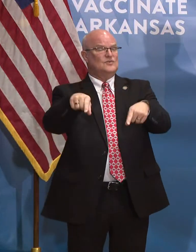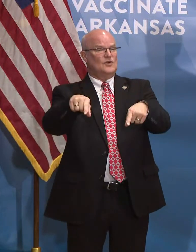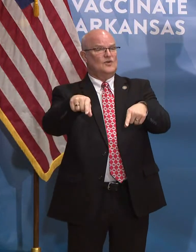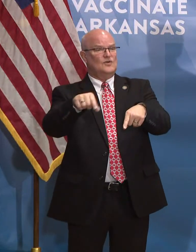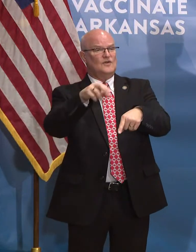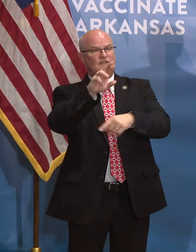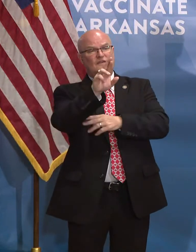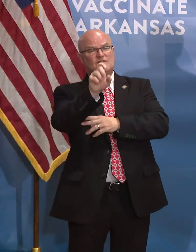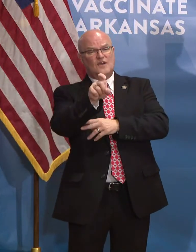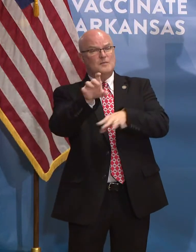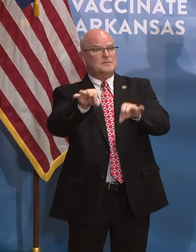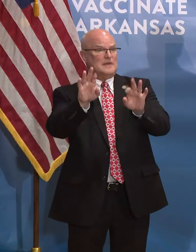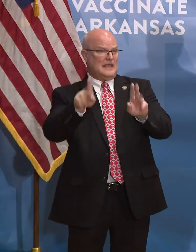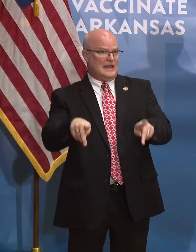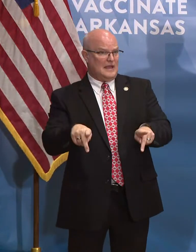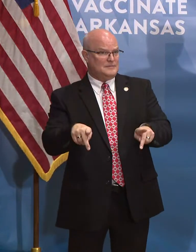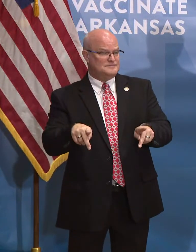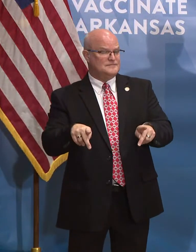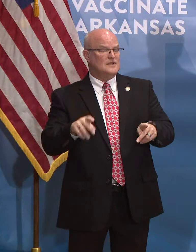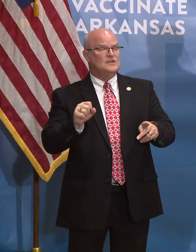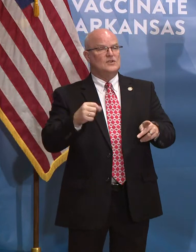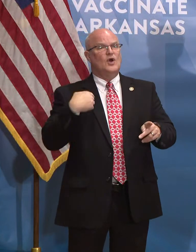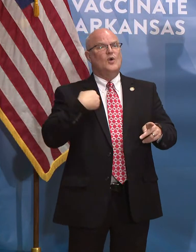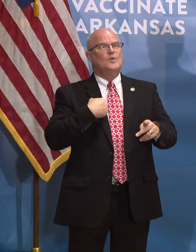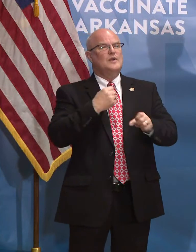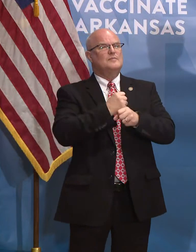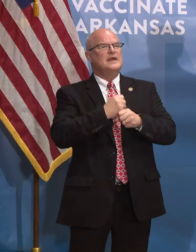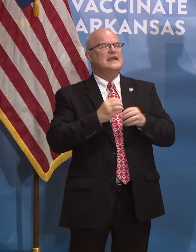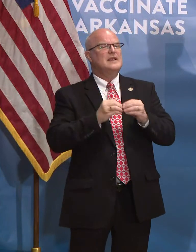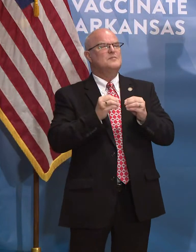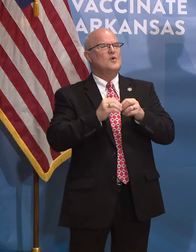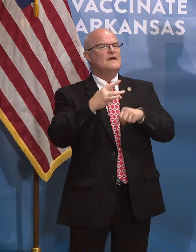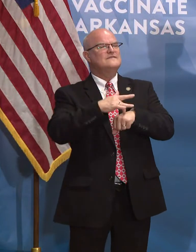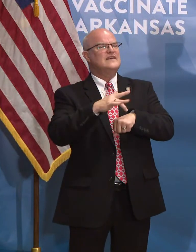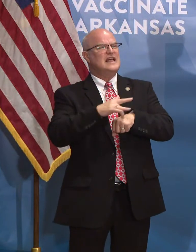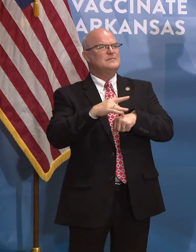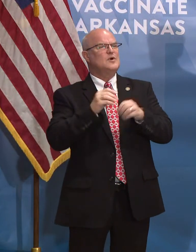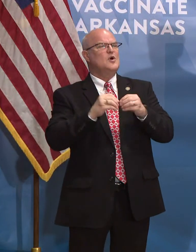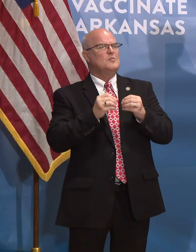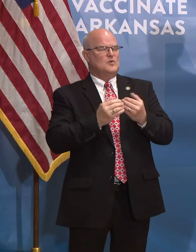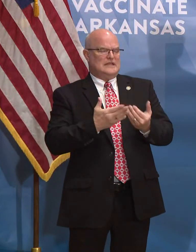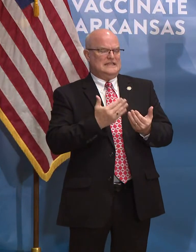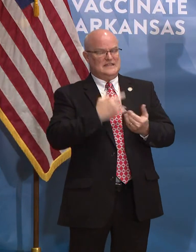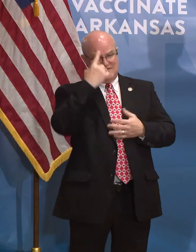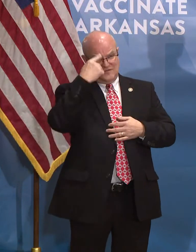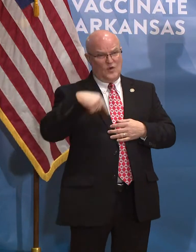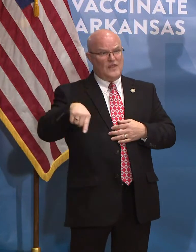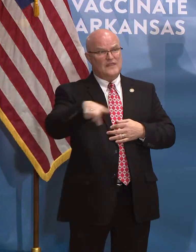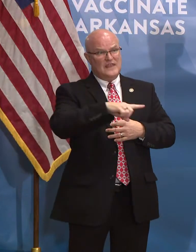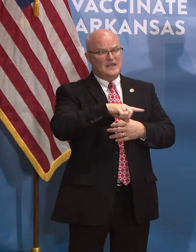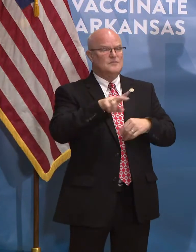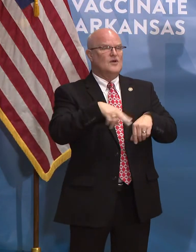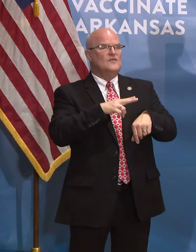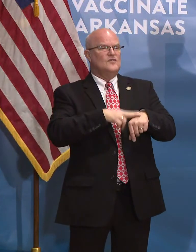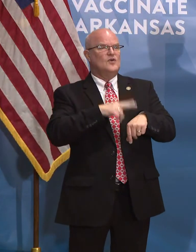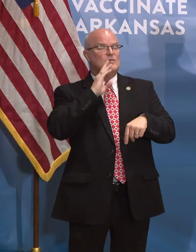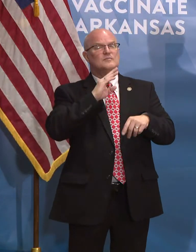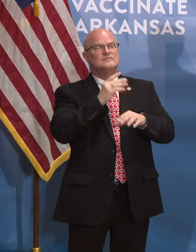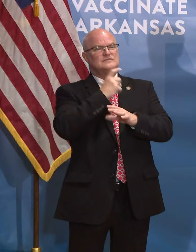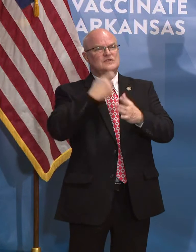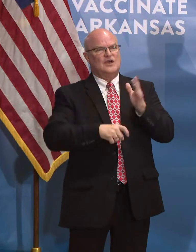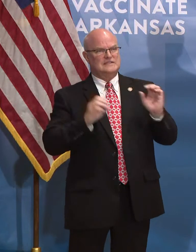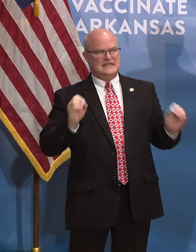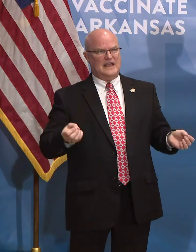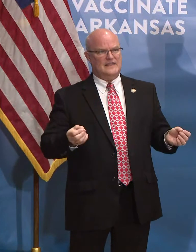the pharmacy to pick it up. So we're just making it more available and more convenient for them, and of course it will be free of